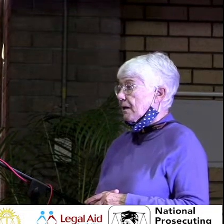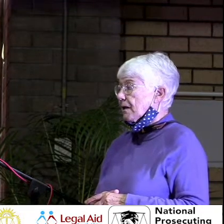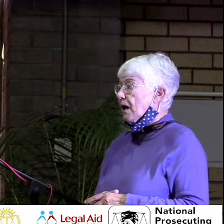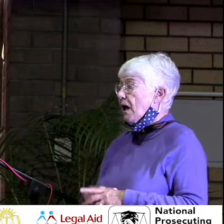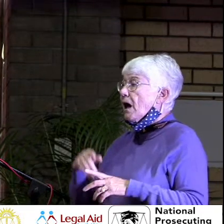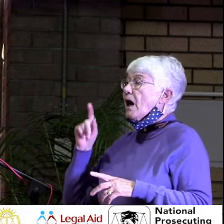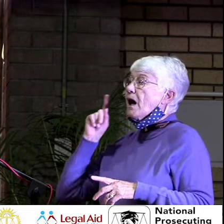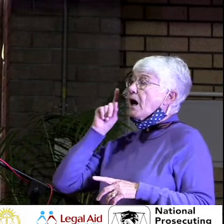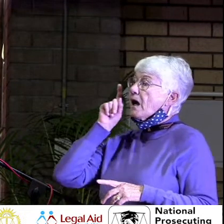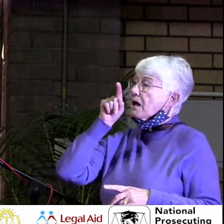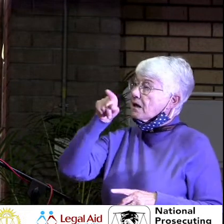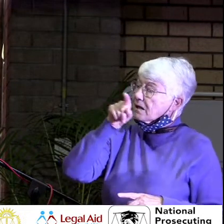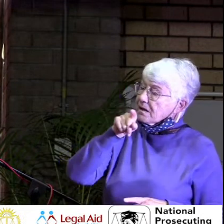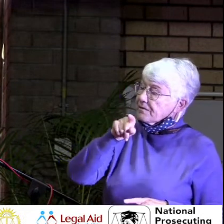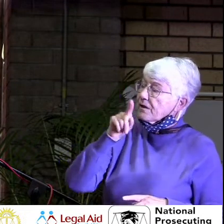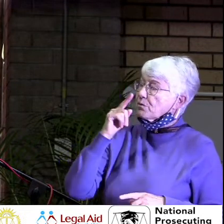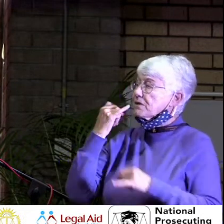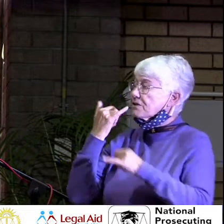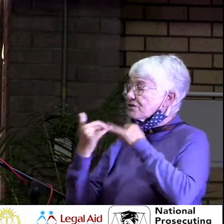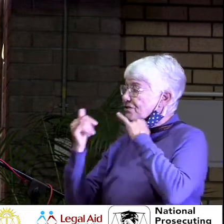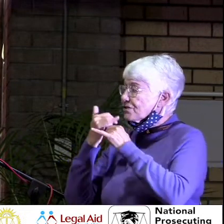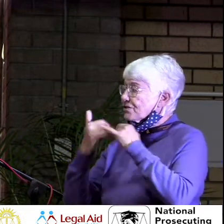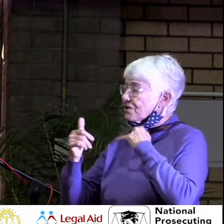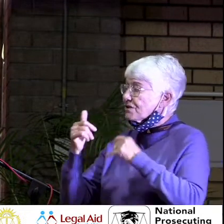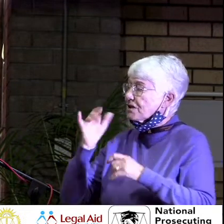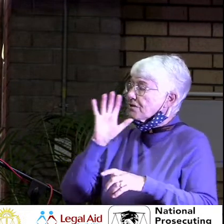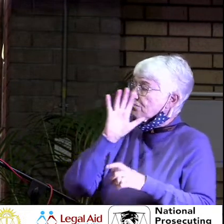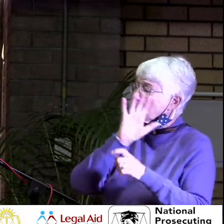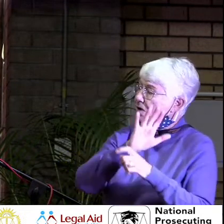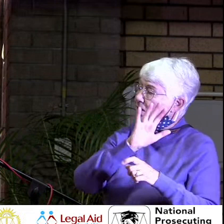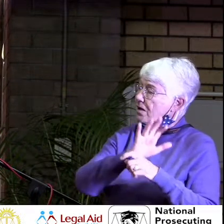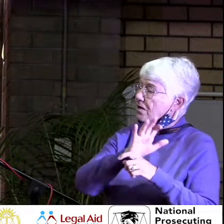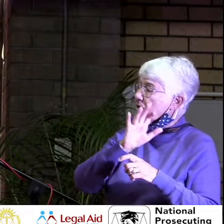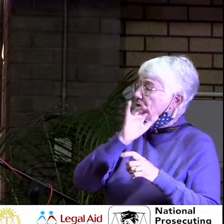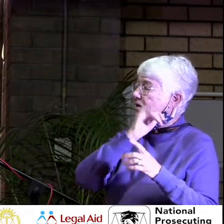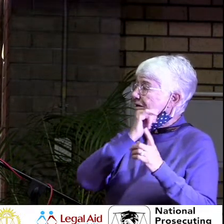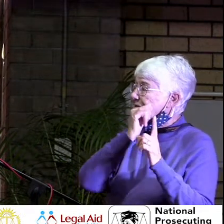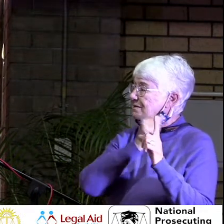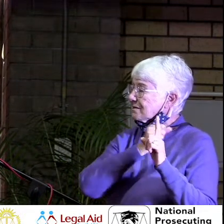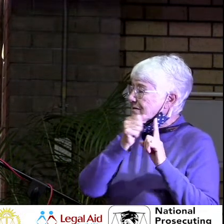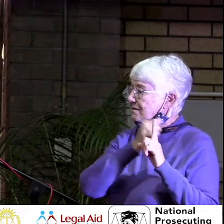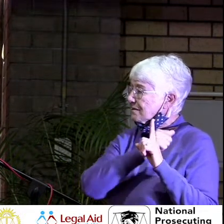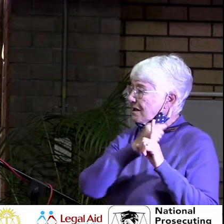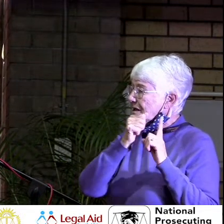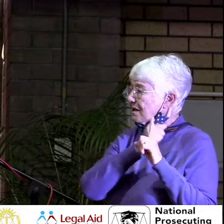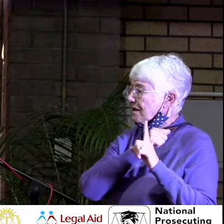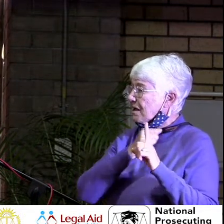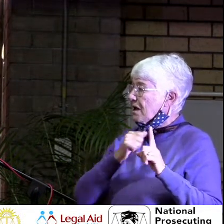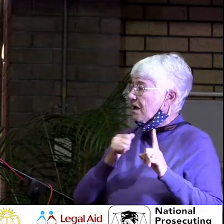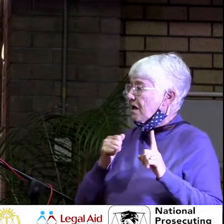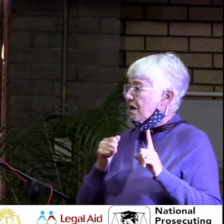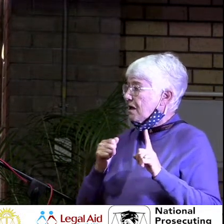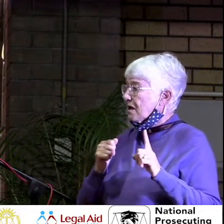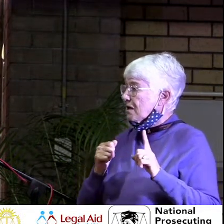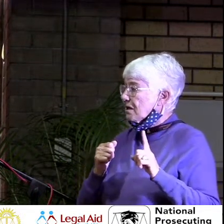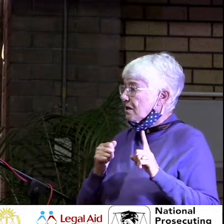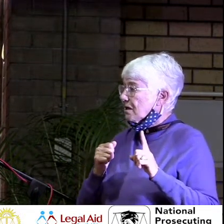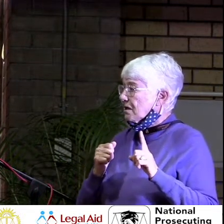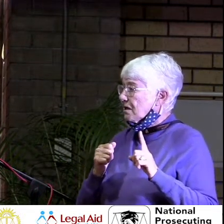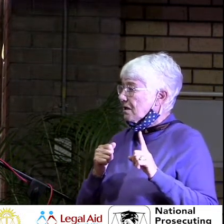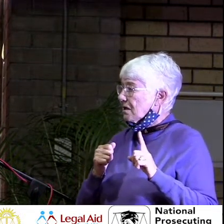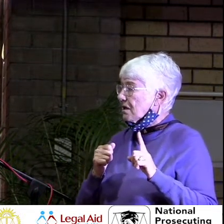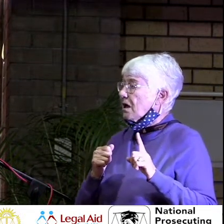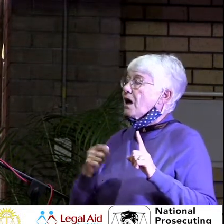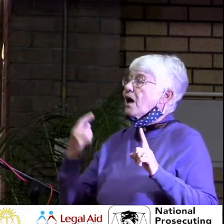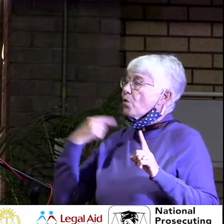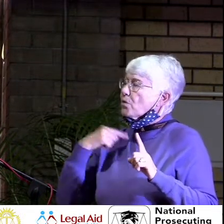for sexual-related offenses, we do in-depth programs making sure that we actually get to know exactly